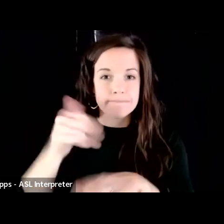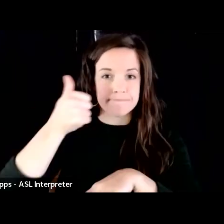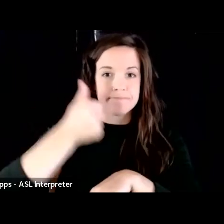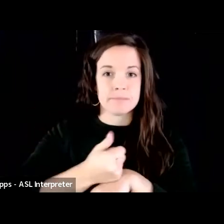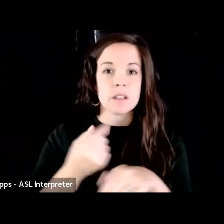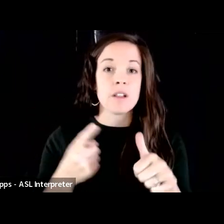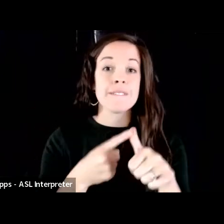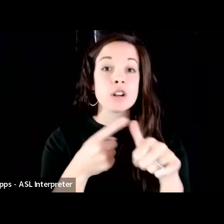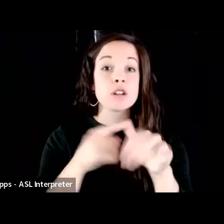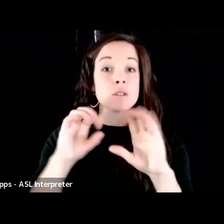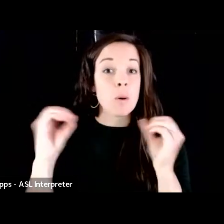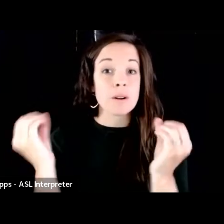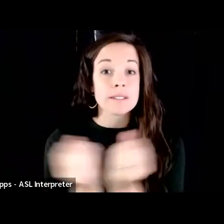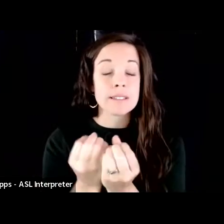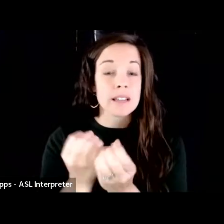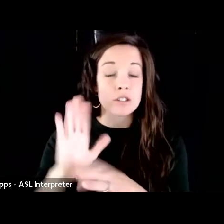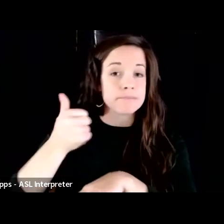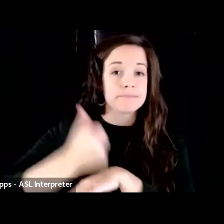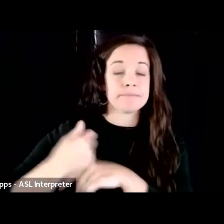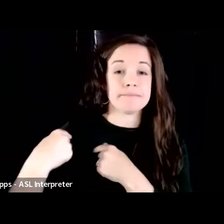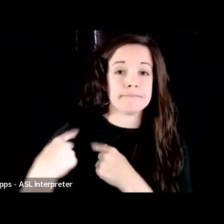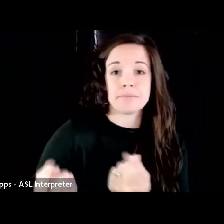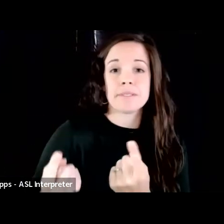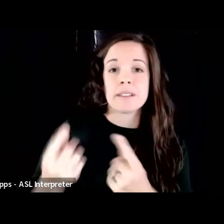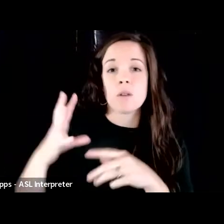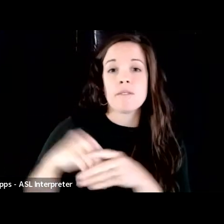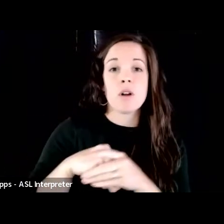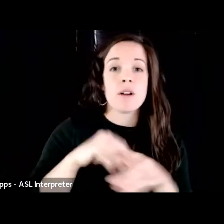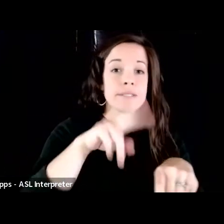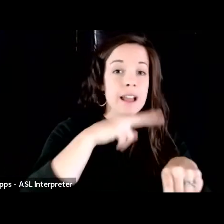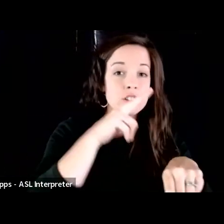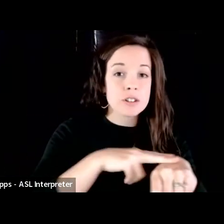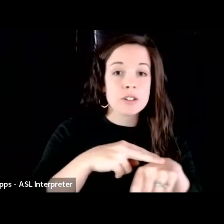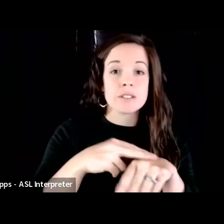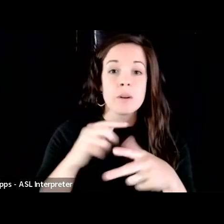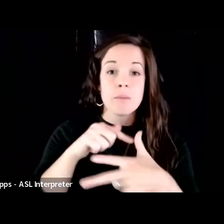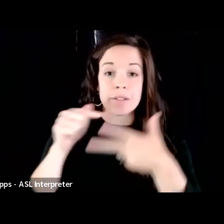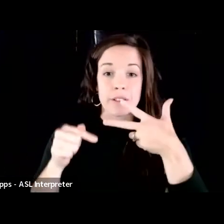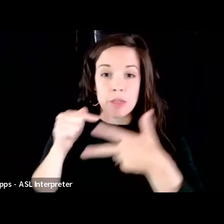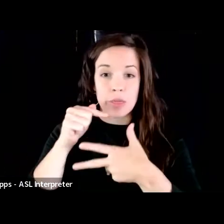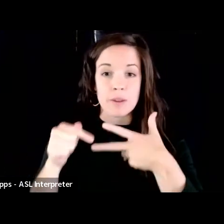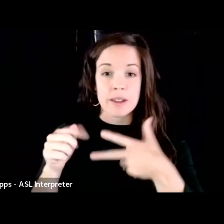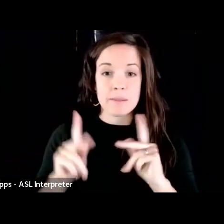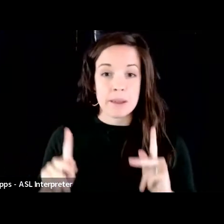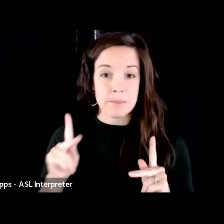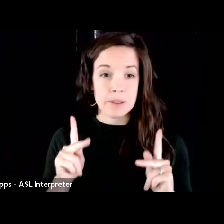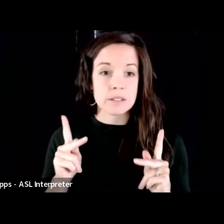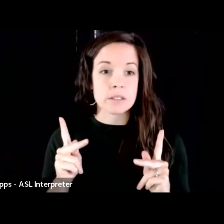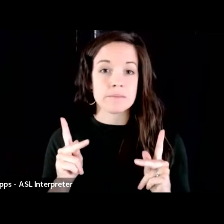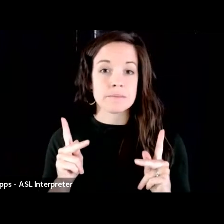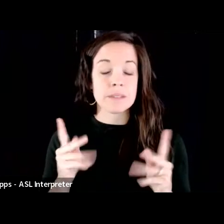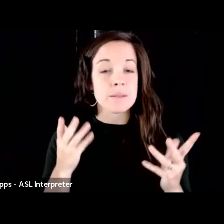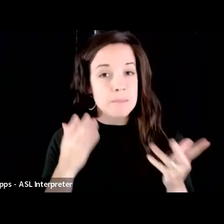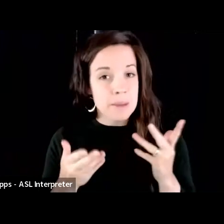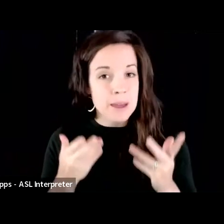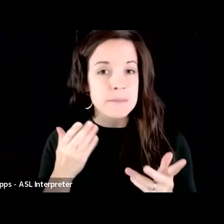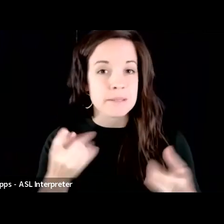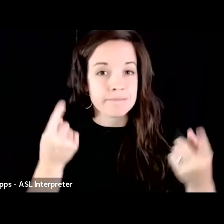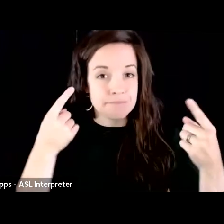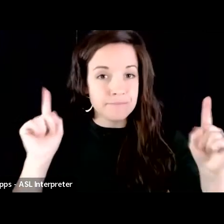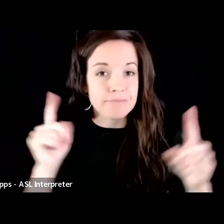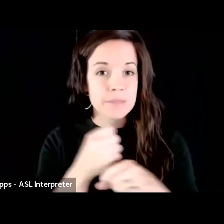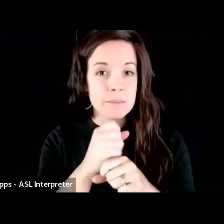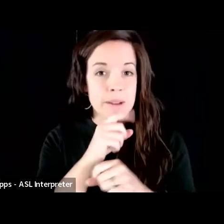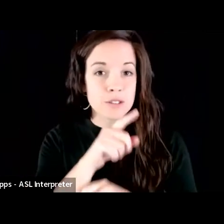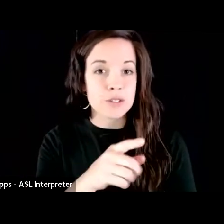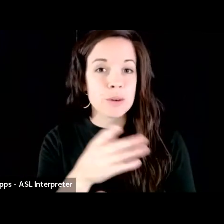first organization ever that would involve nationals from our three peoples, perhaps we would succeed to make sure that